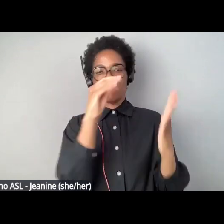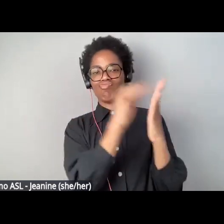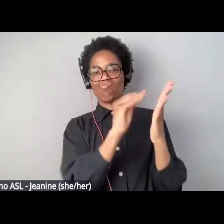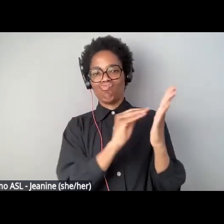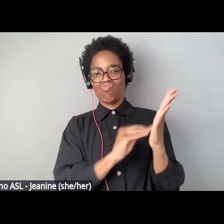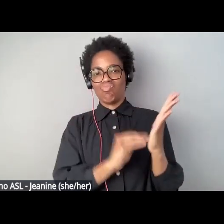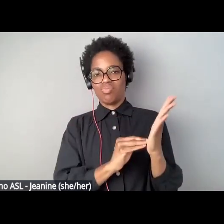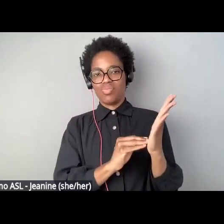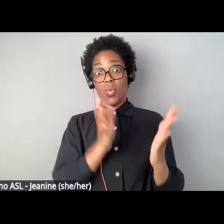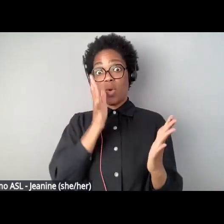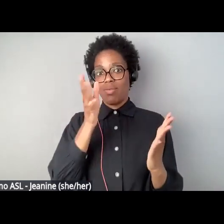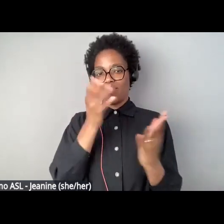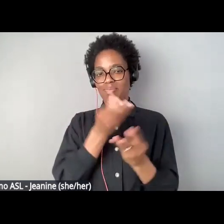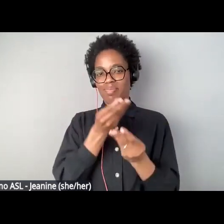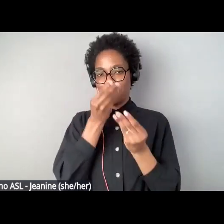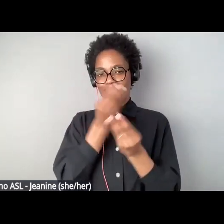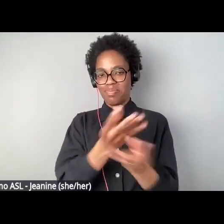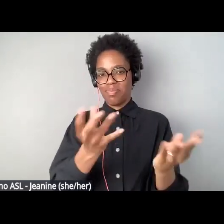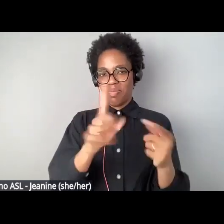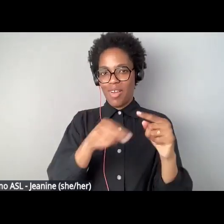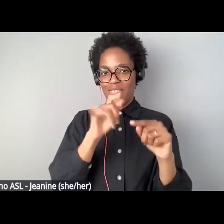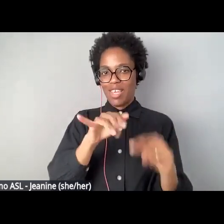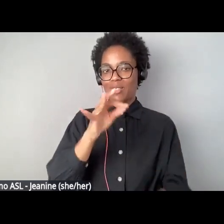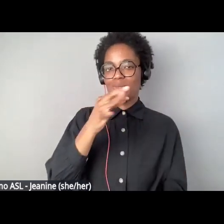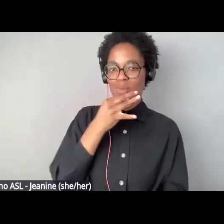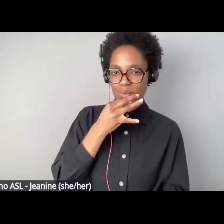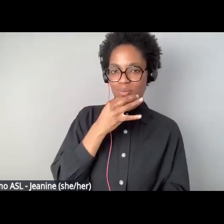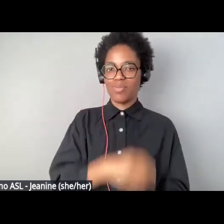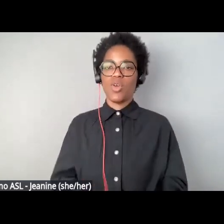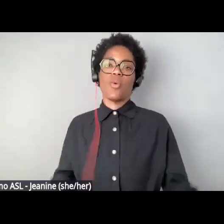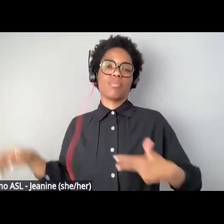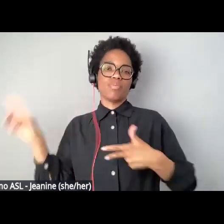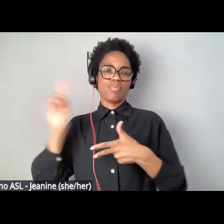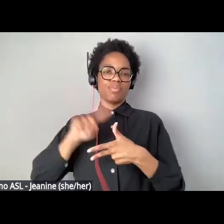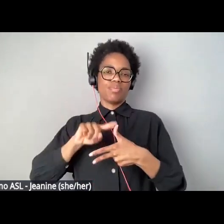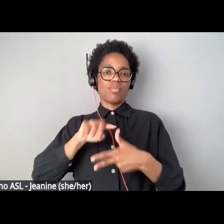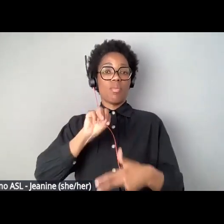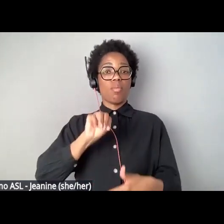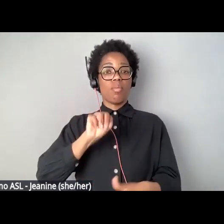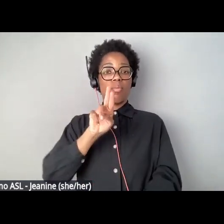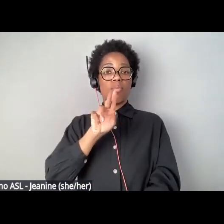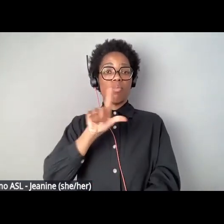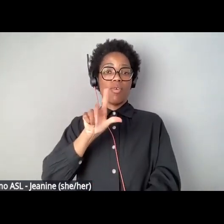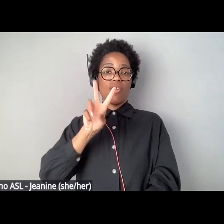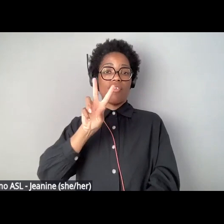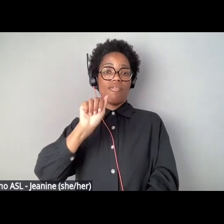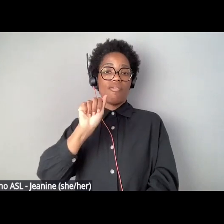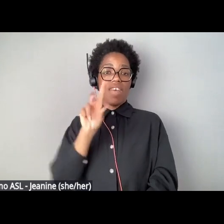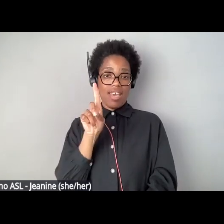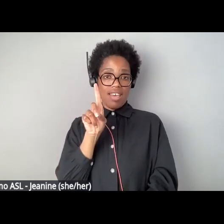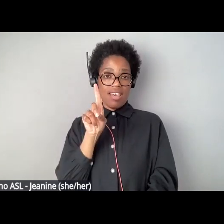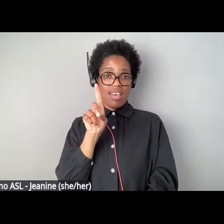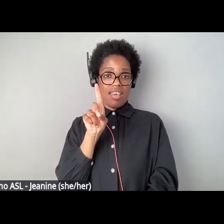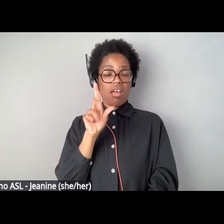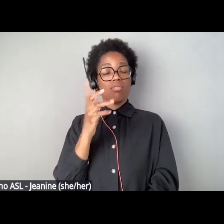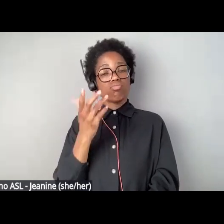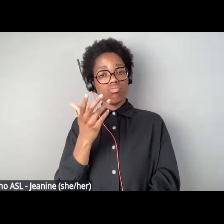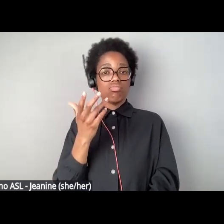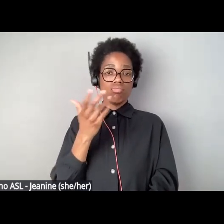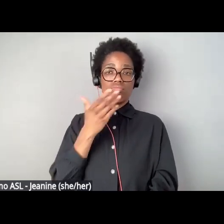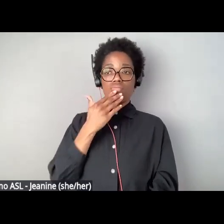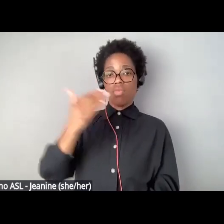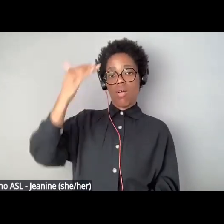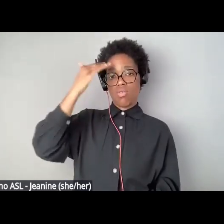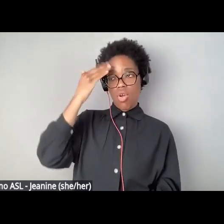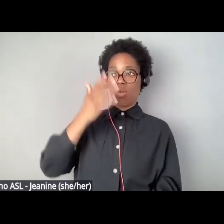number one, Mullvad. They are a pretty well-respected privacy company with a pretty well-respected